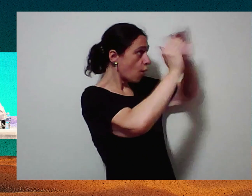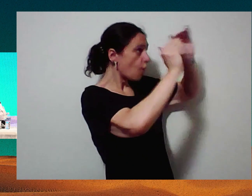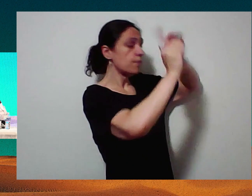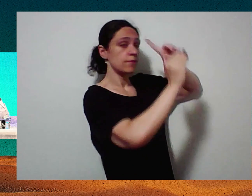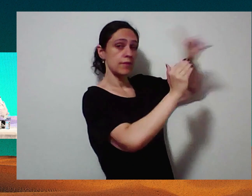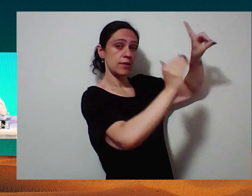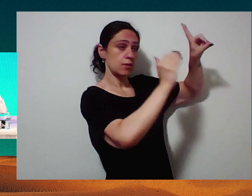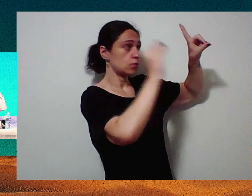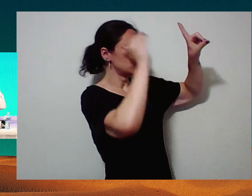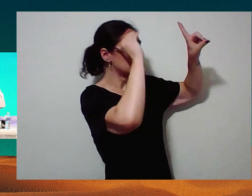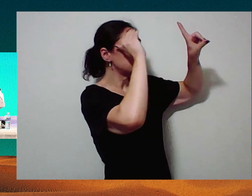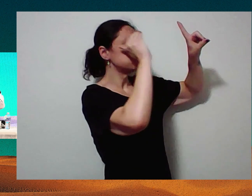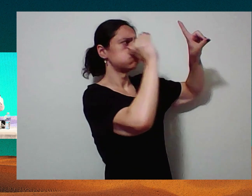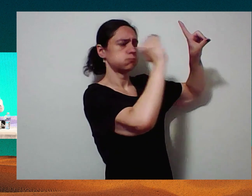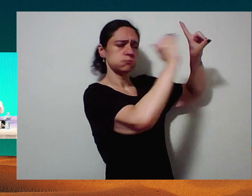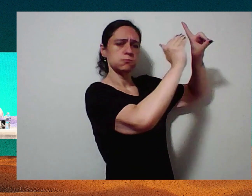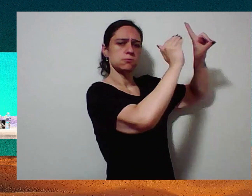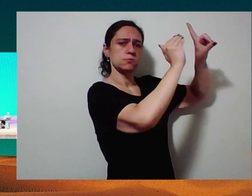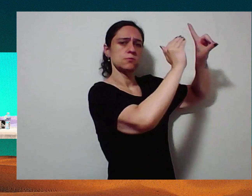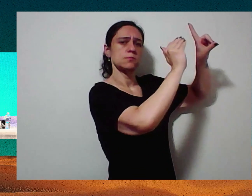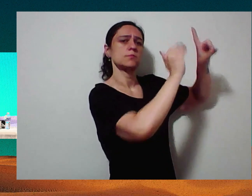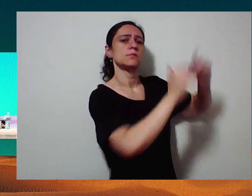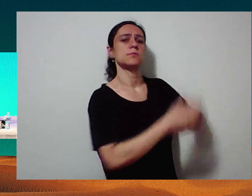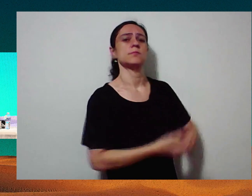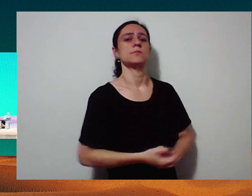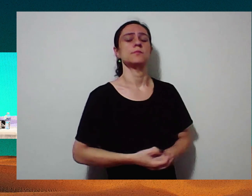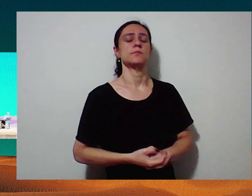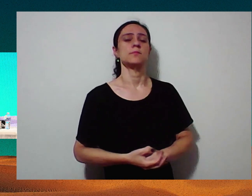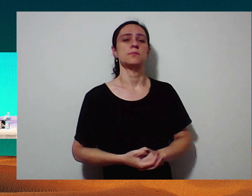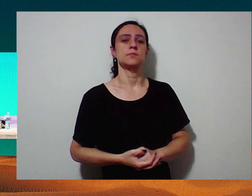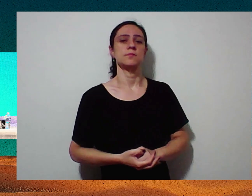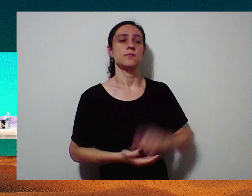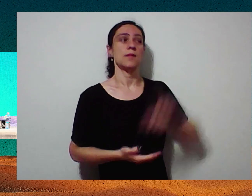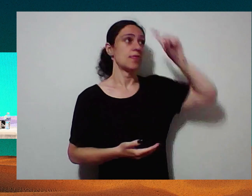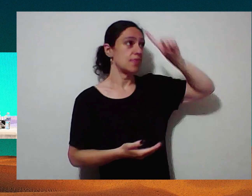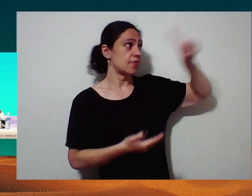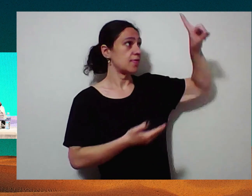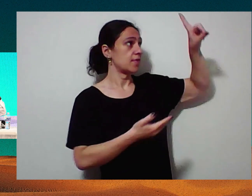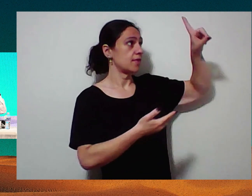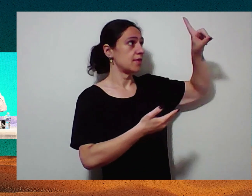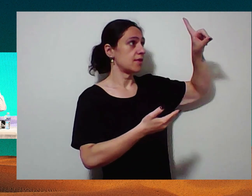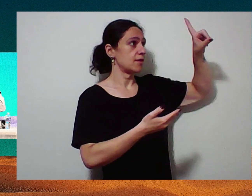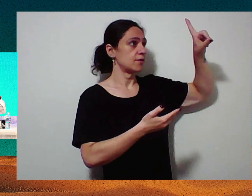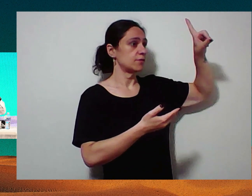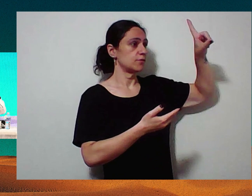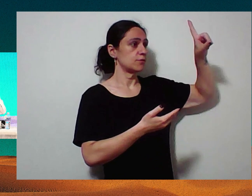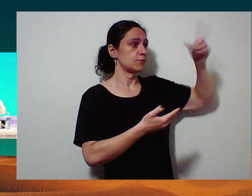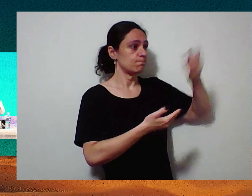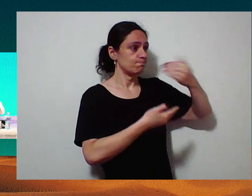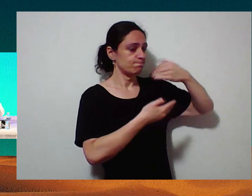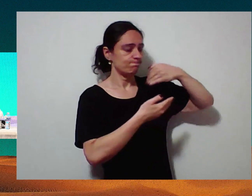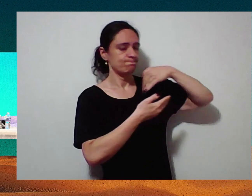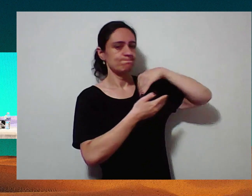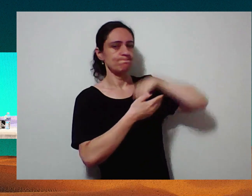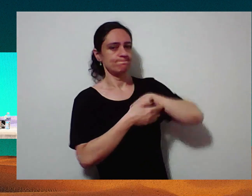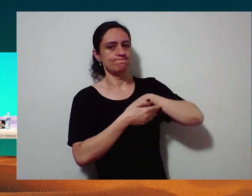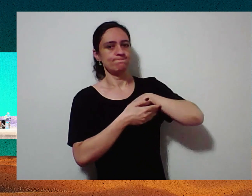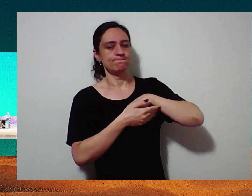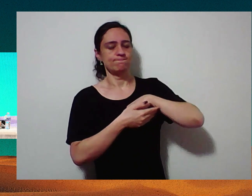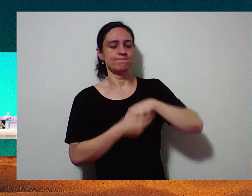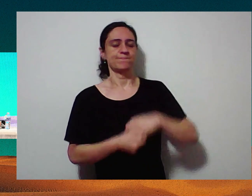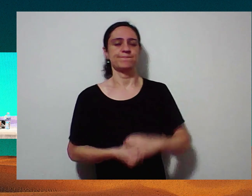be under God's headship. Deus será tudo e em todos. And God will be all in all.